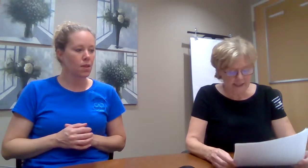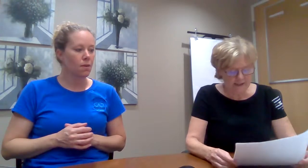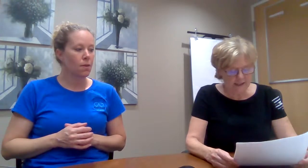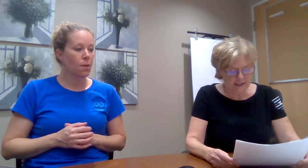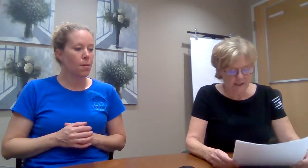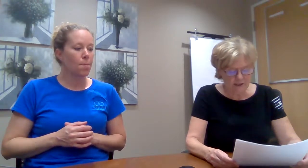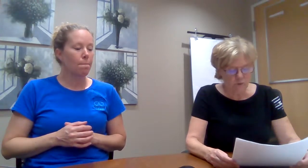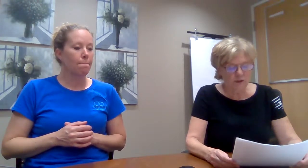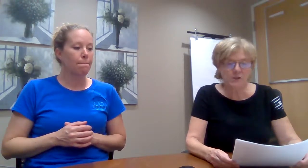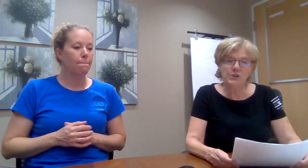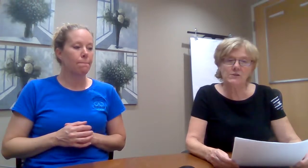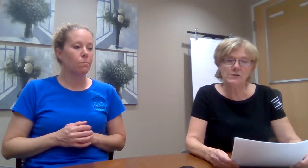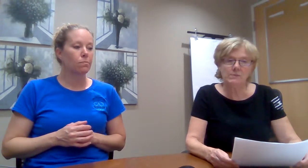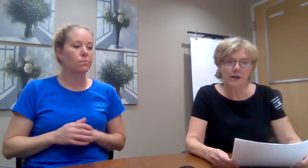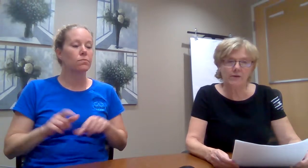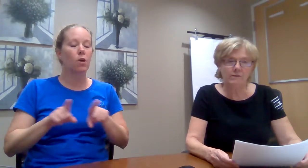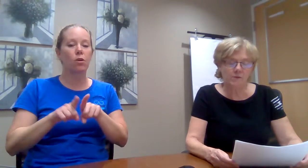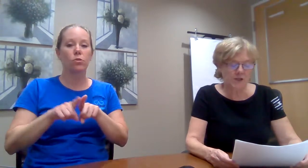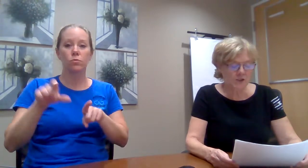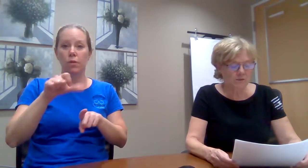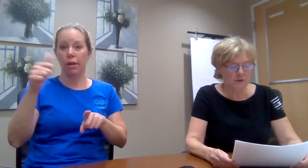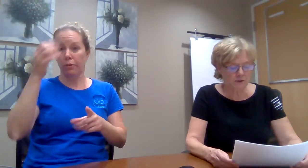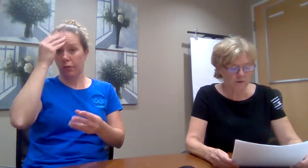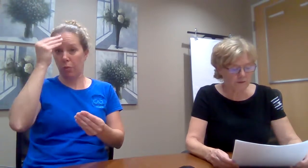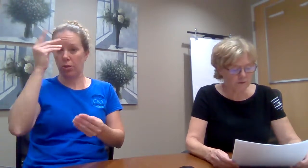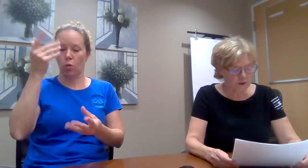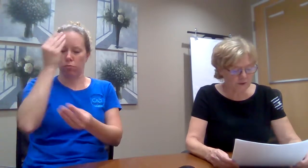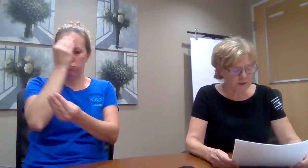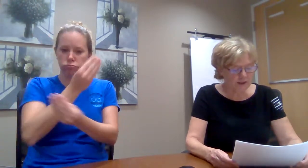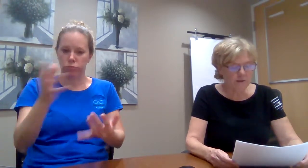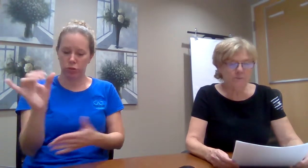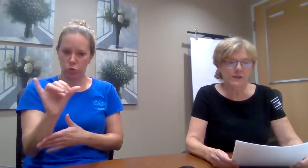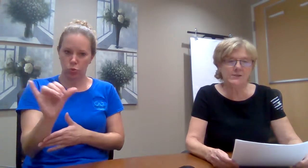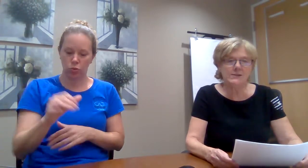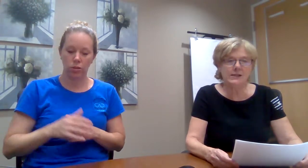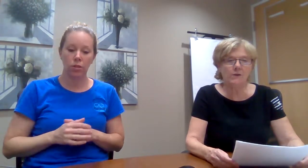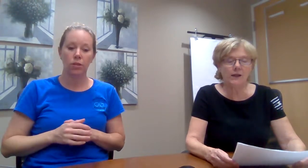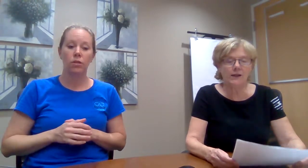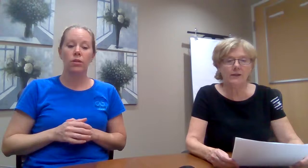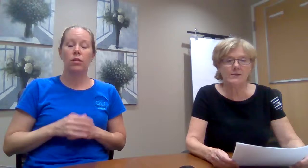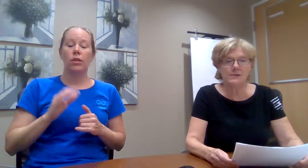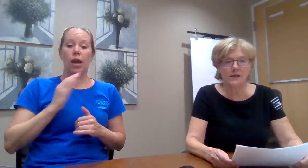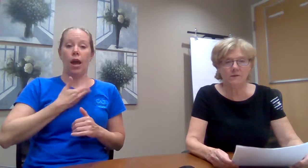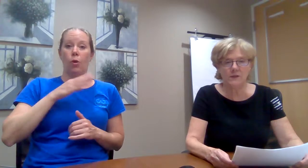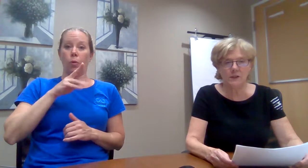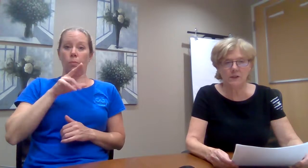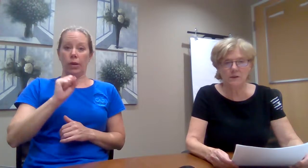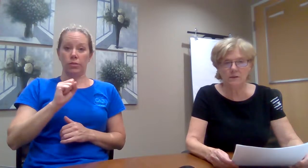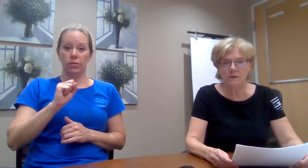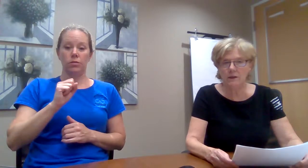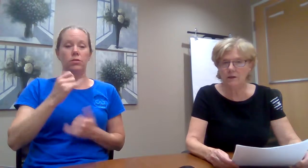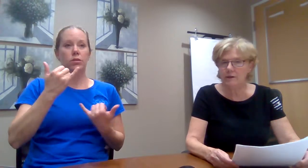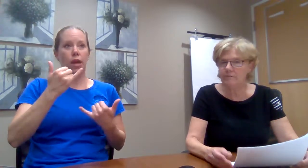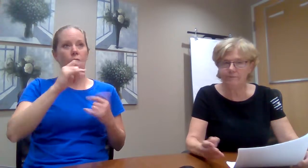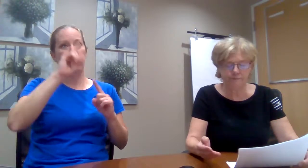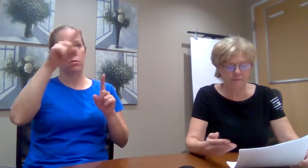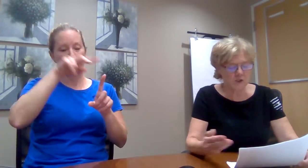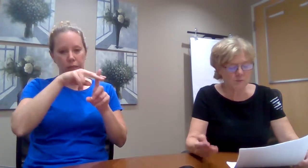Having said that, I did want to share some other information with you. Currently, the bus is out getting its